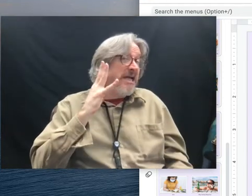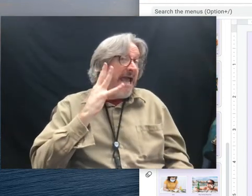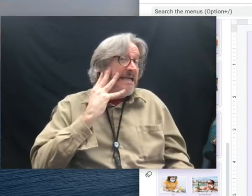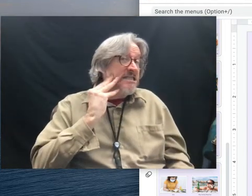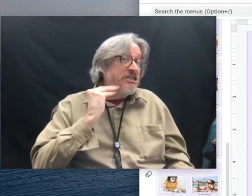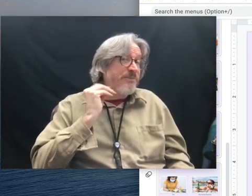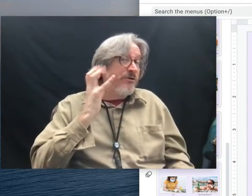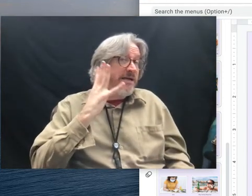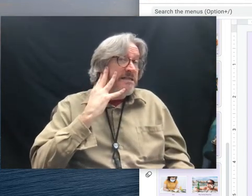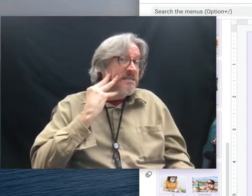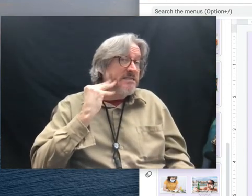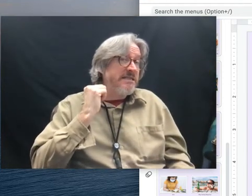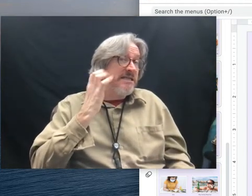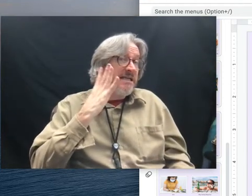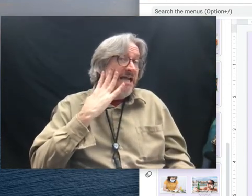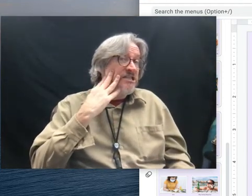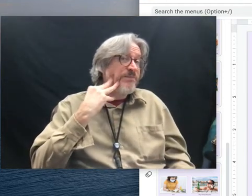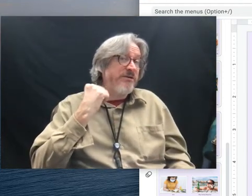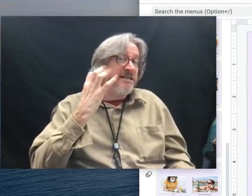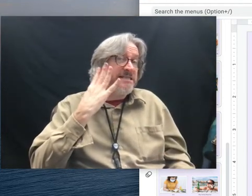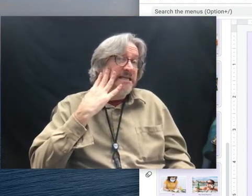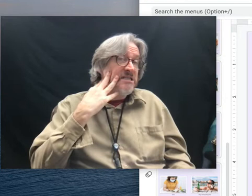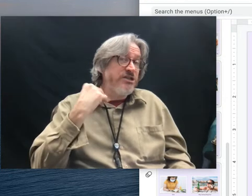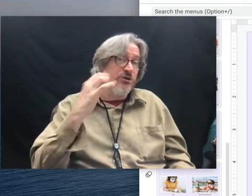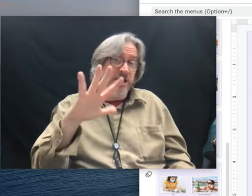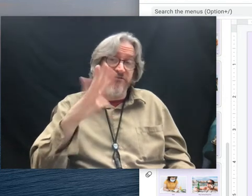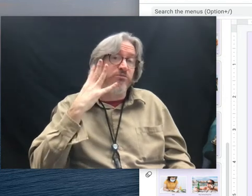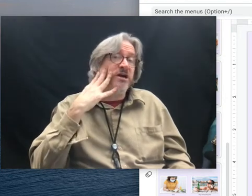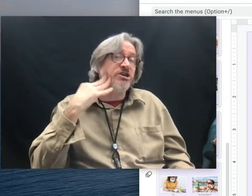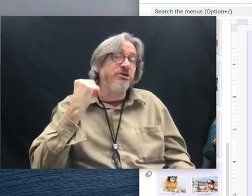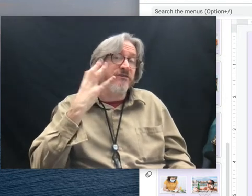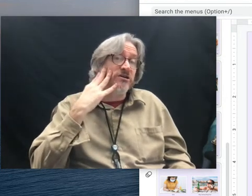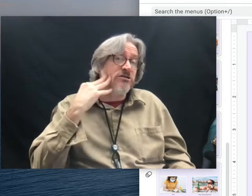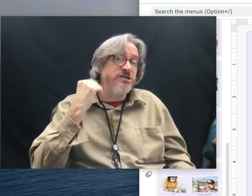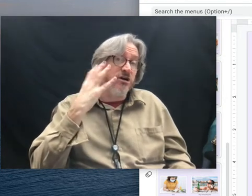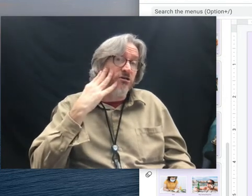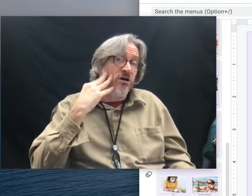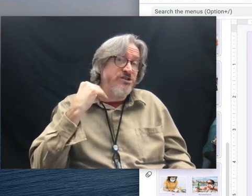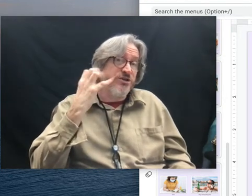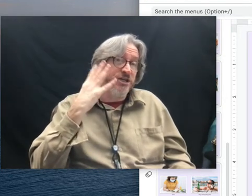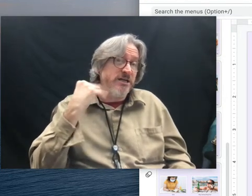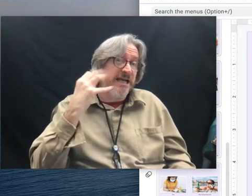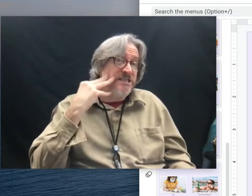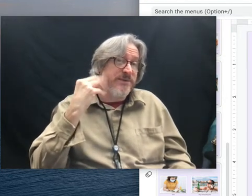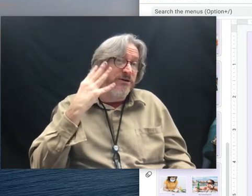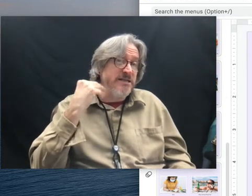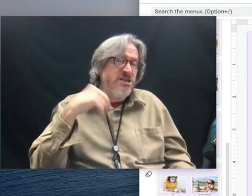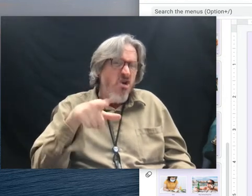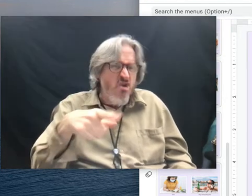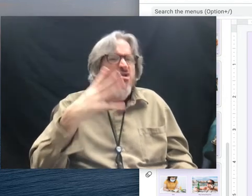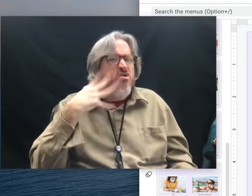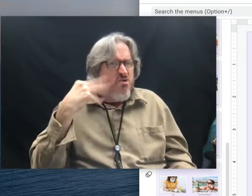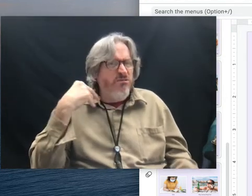Finish experience. Experience is you kind of brush your fingers across your cheek.